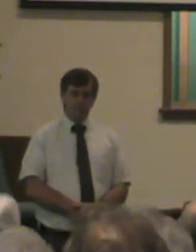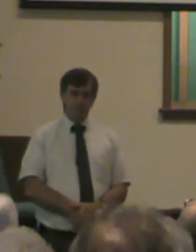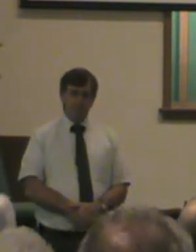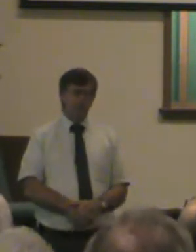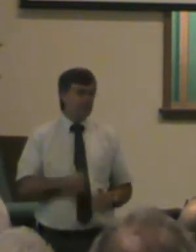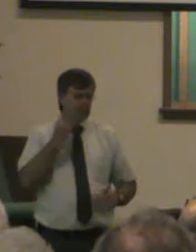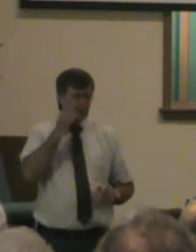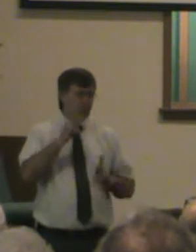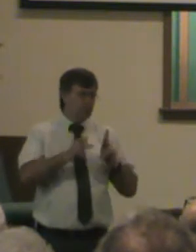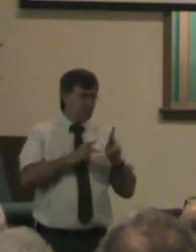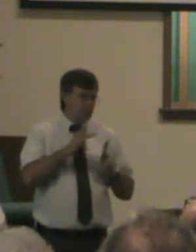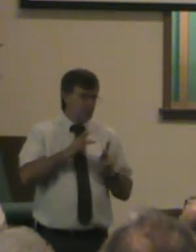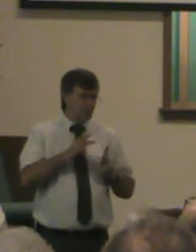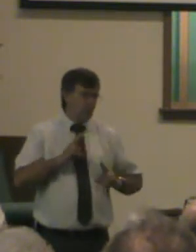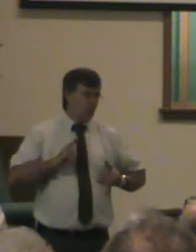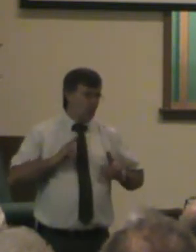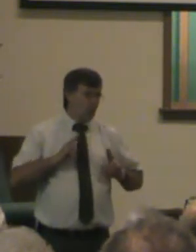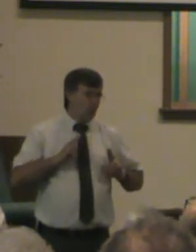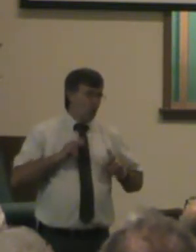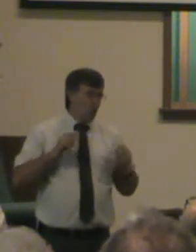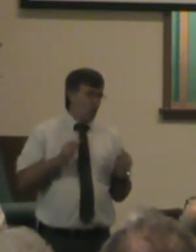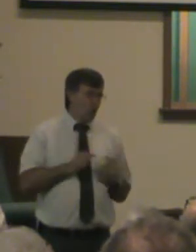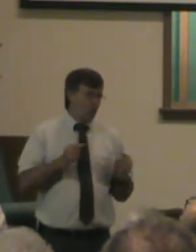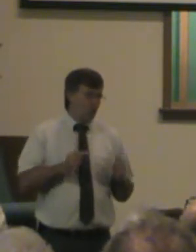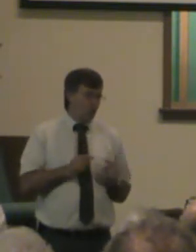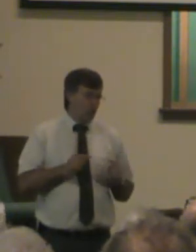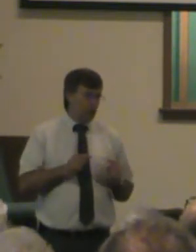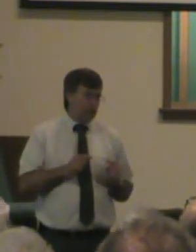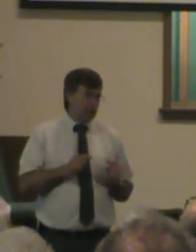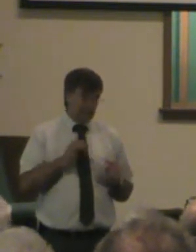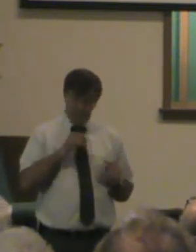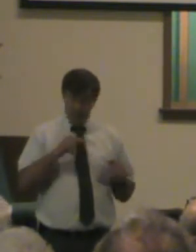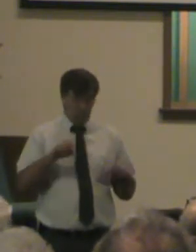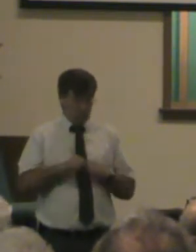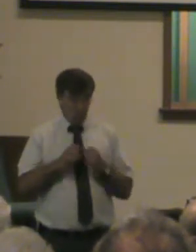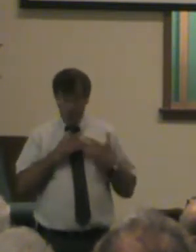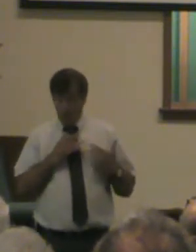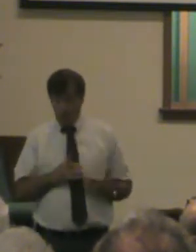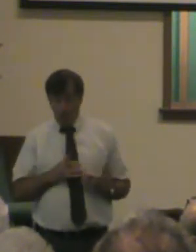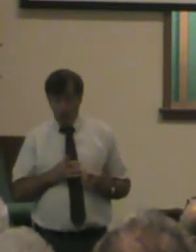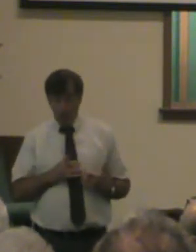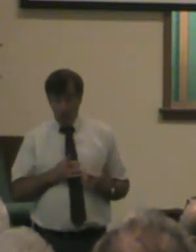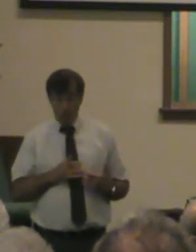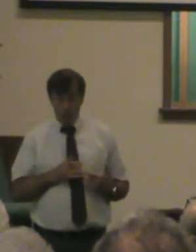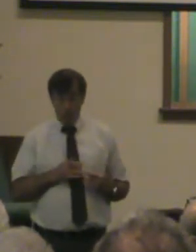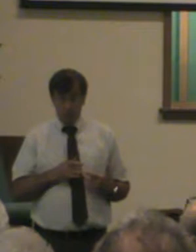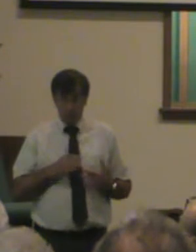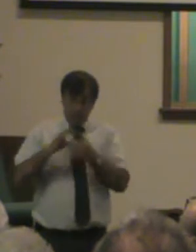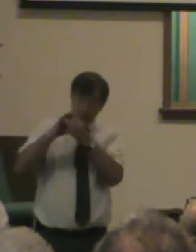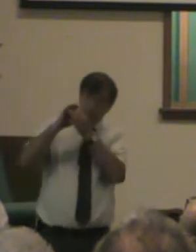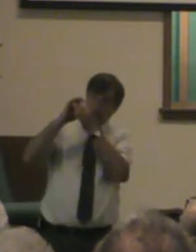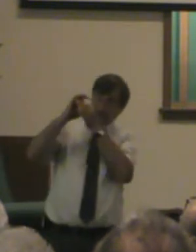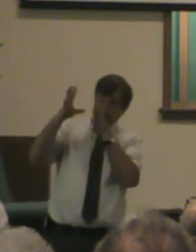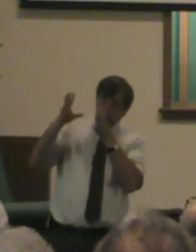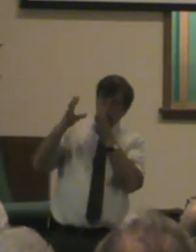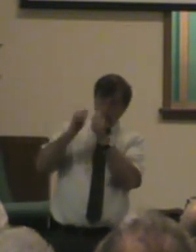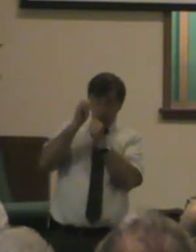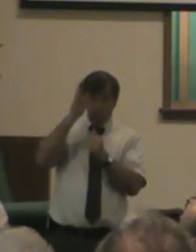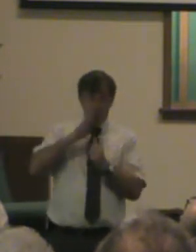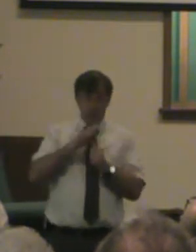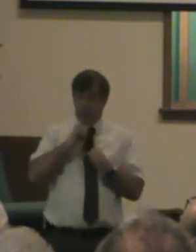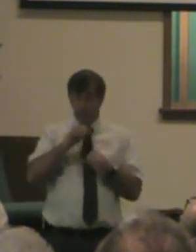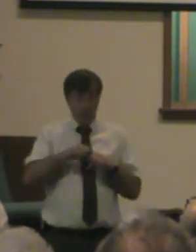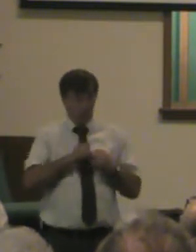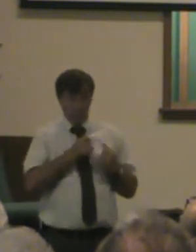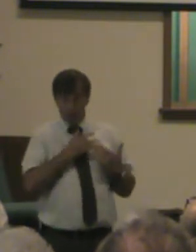If people hurting doesn't break your heart, if disconnecting with God doesn't break your heart,